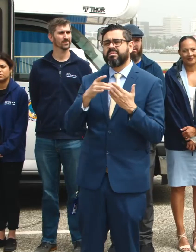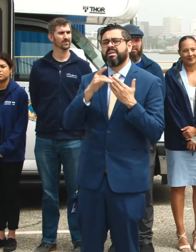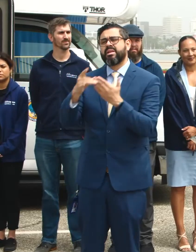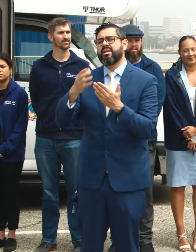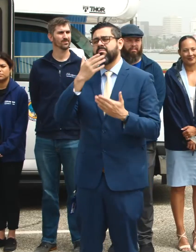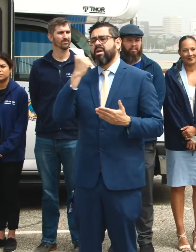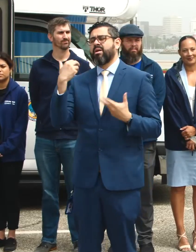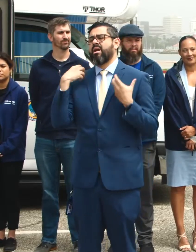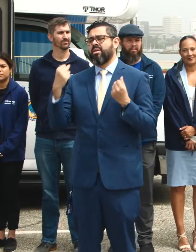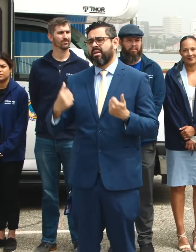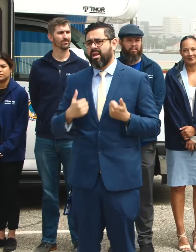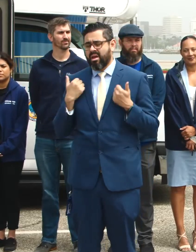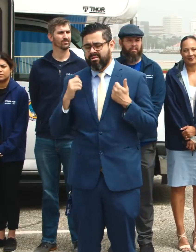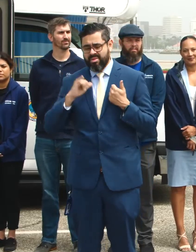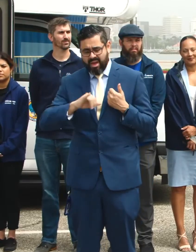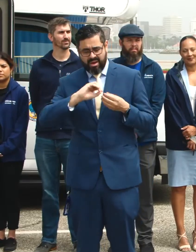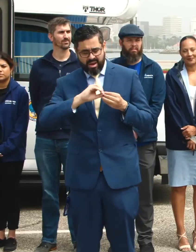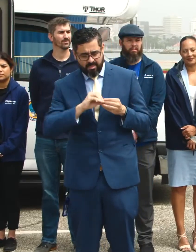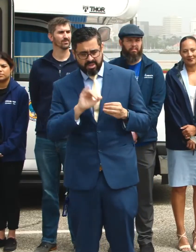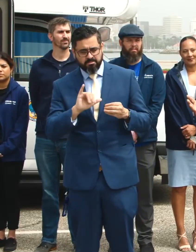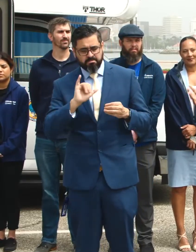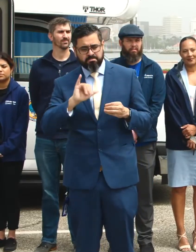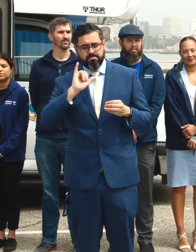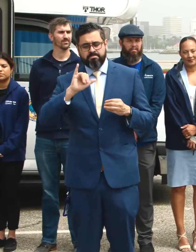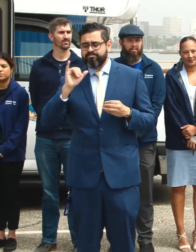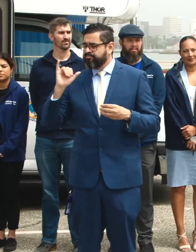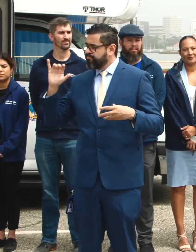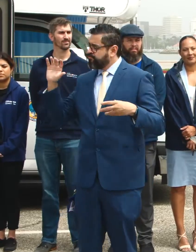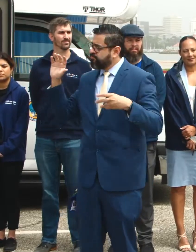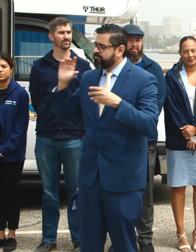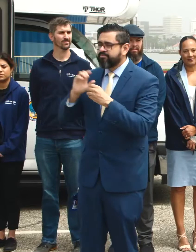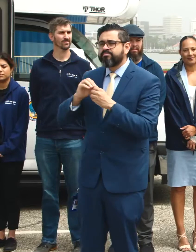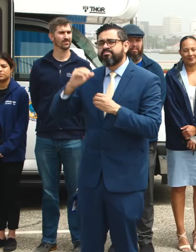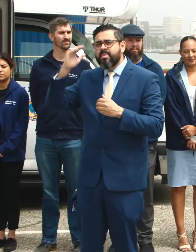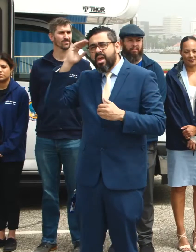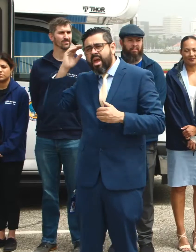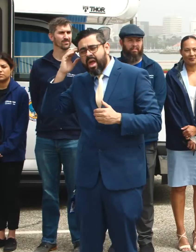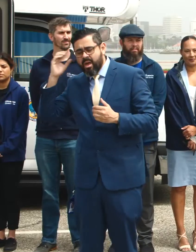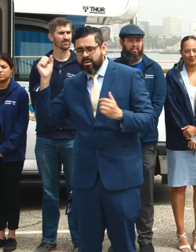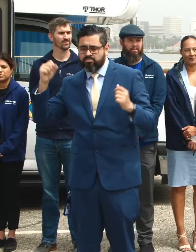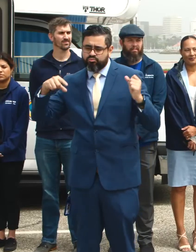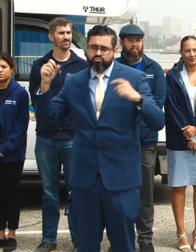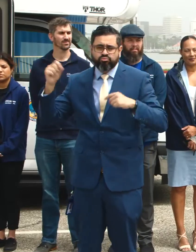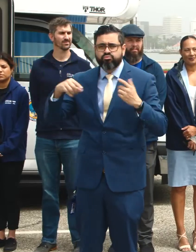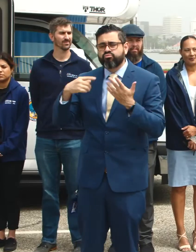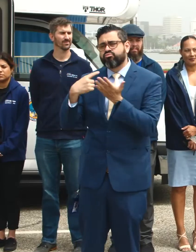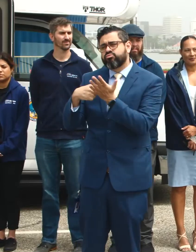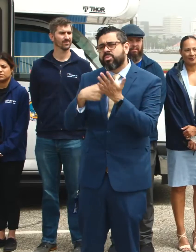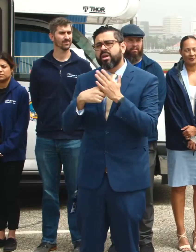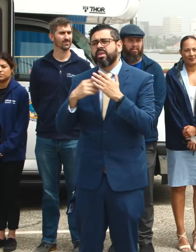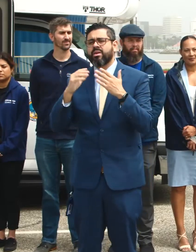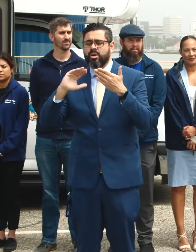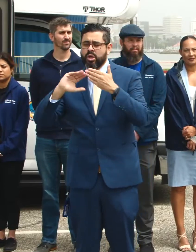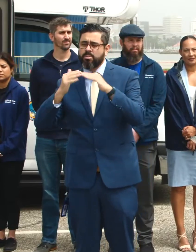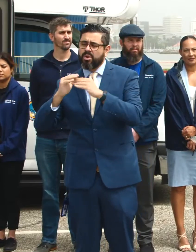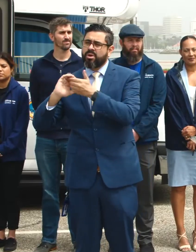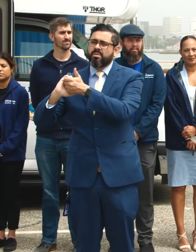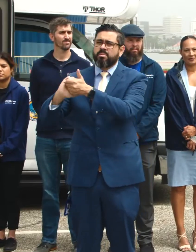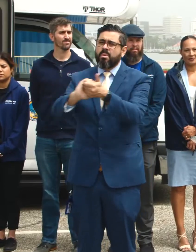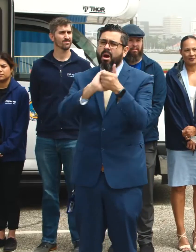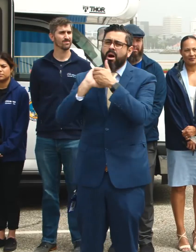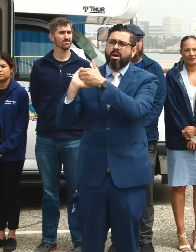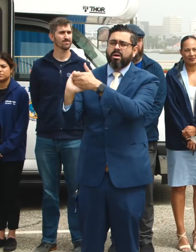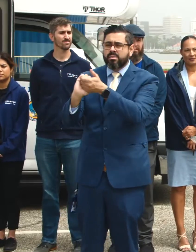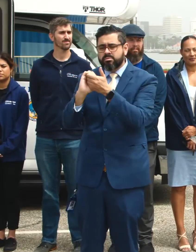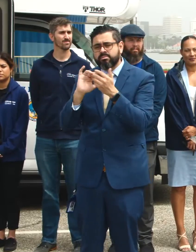the circumstance on the ground and be able to respond, bring all of our incredible city team together, all of our community partners together to make a